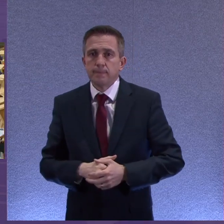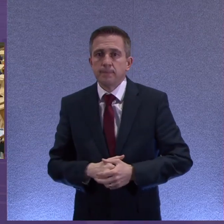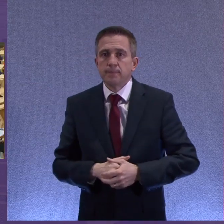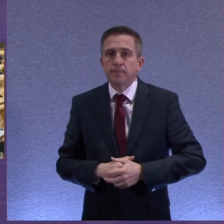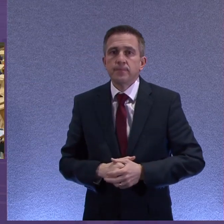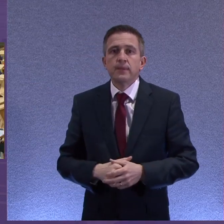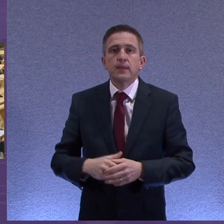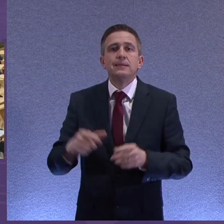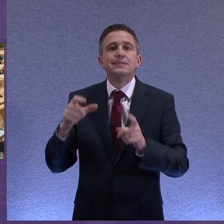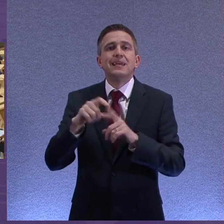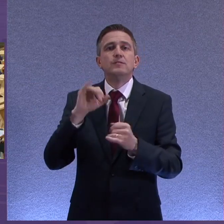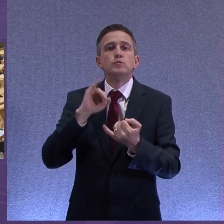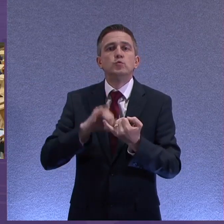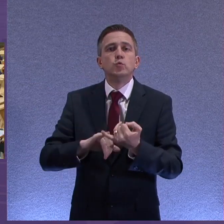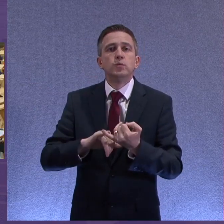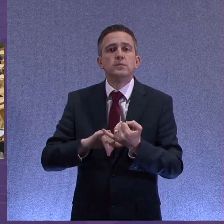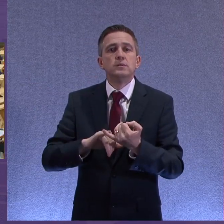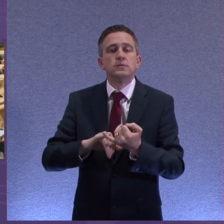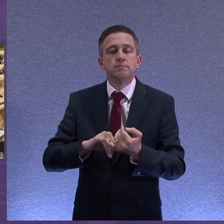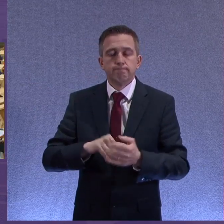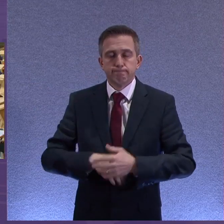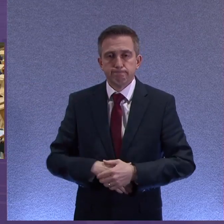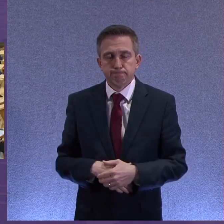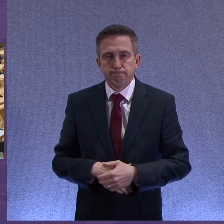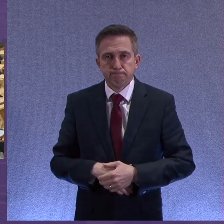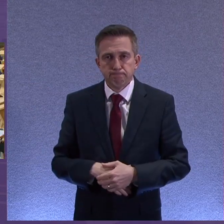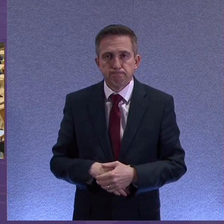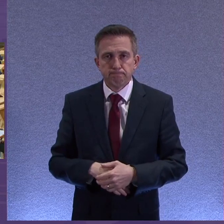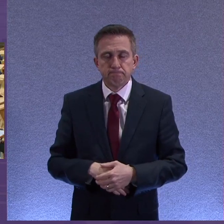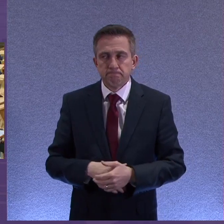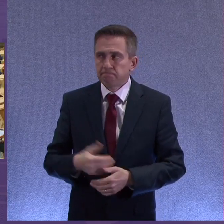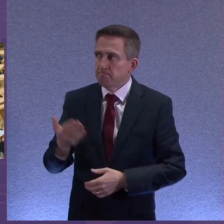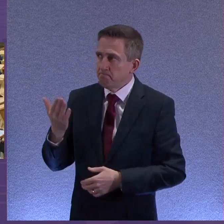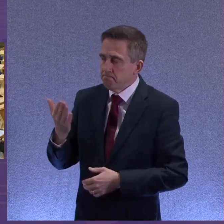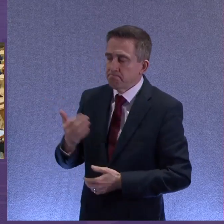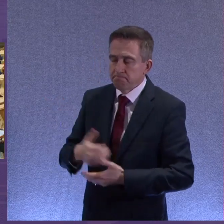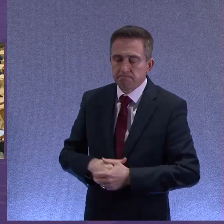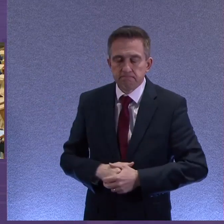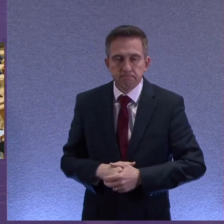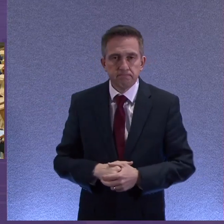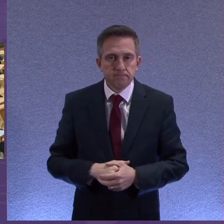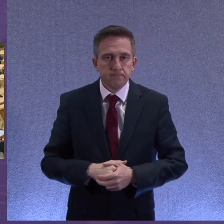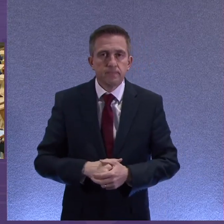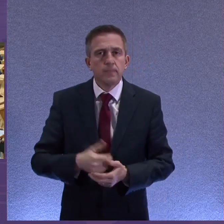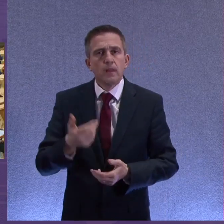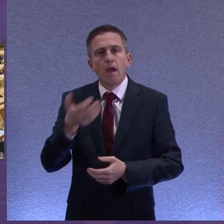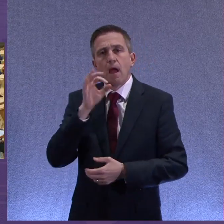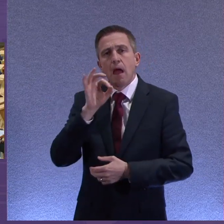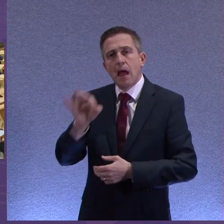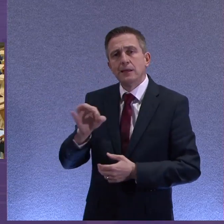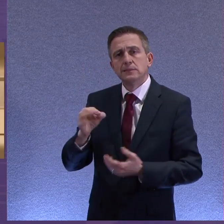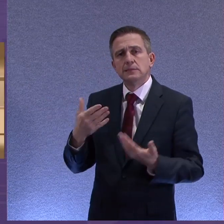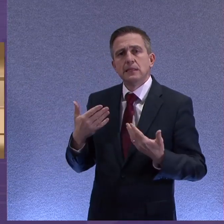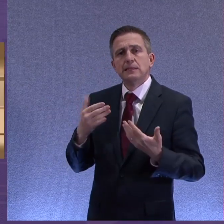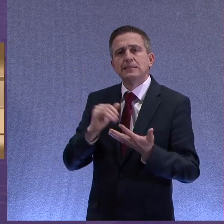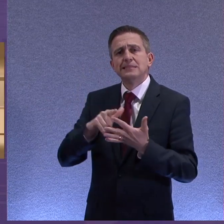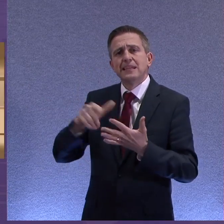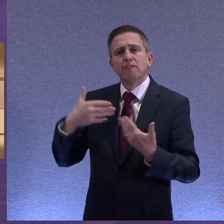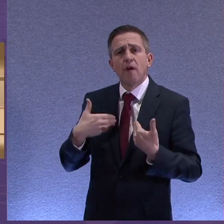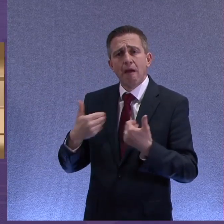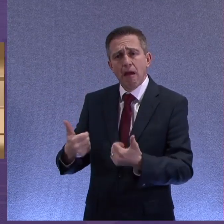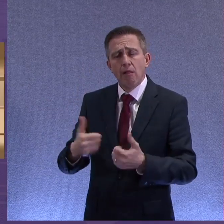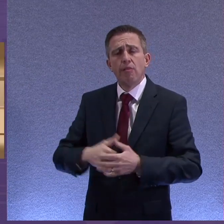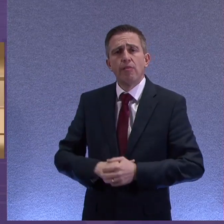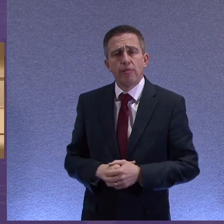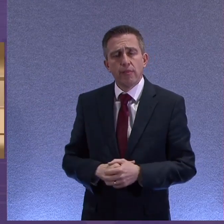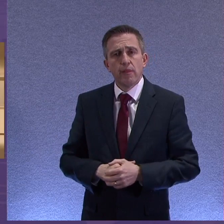David Stewart to be followed by Sandra White. Thank you, Presiding Officer. My question is for the Cabinet Secretary for Health. In previous